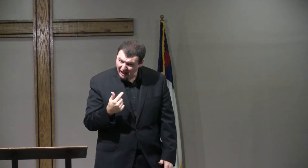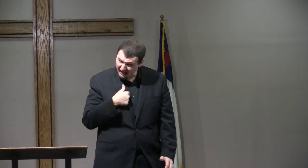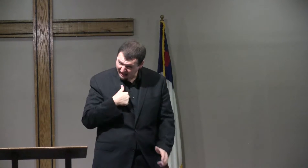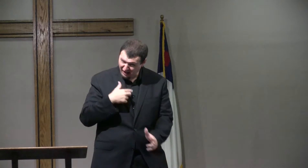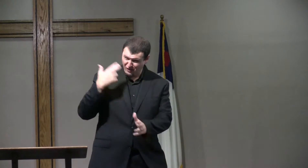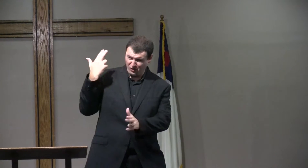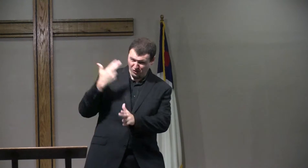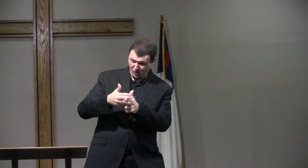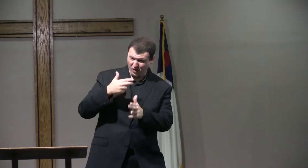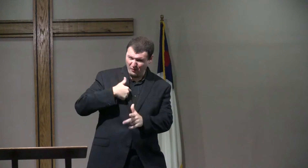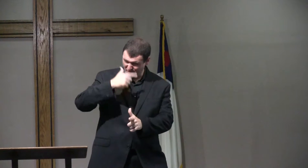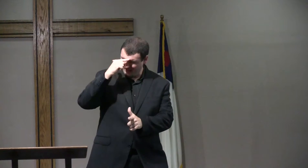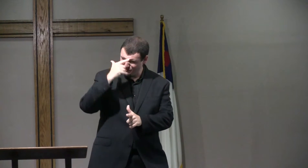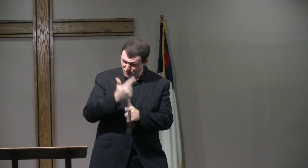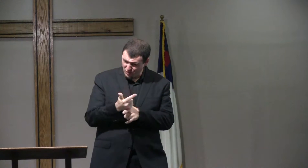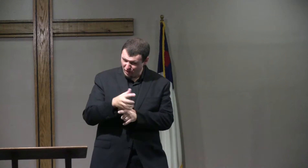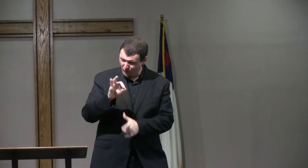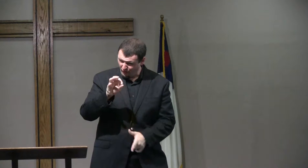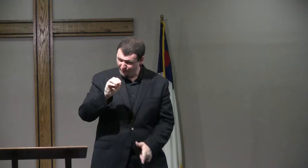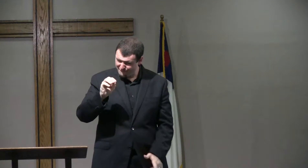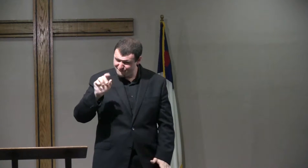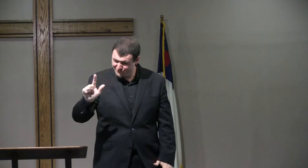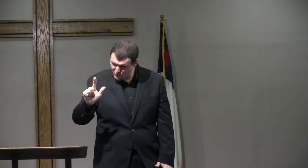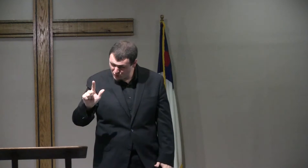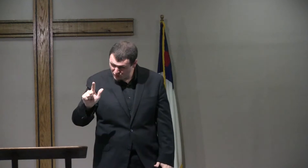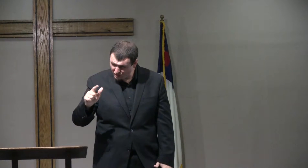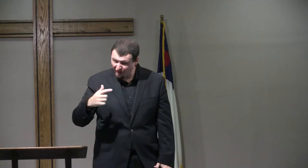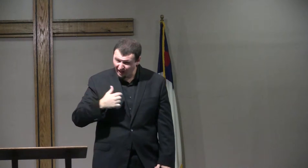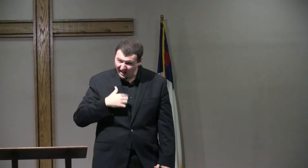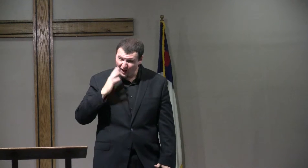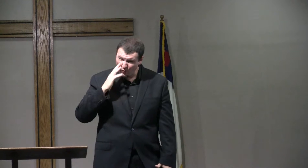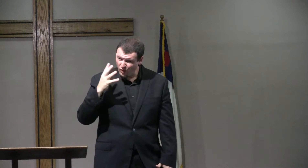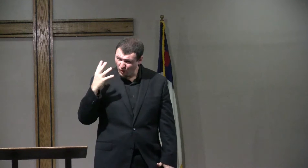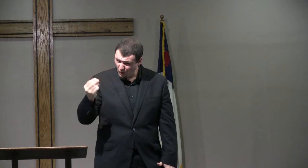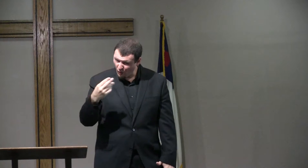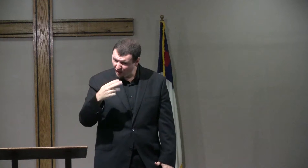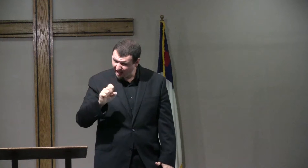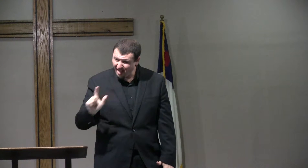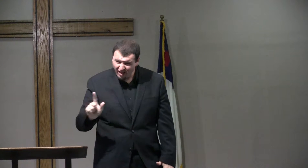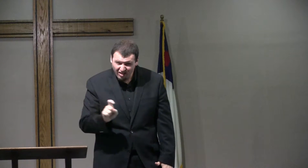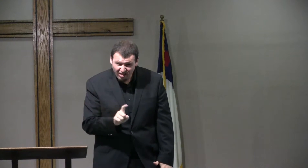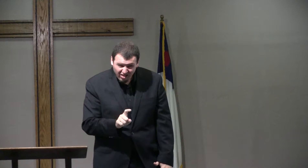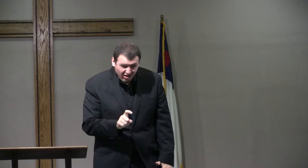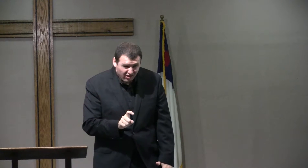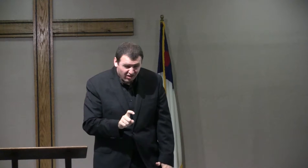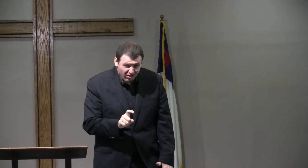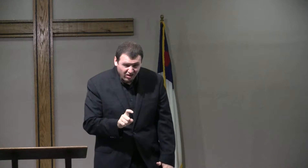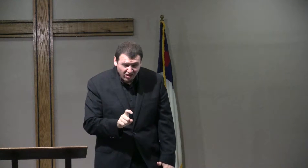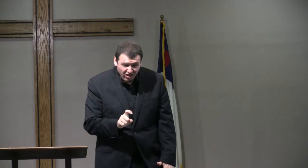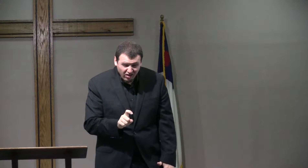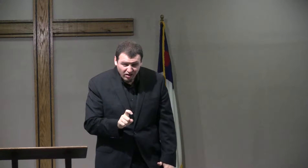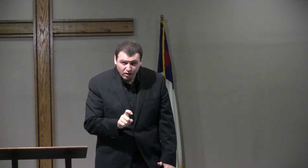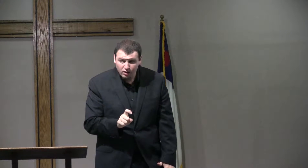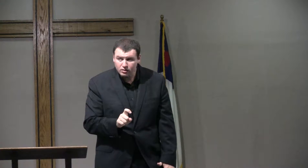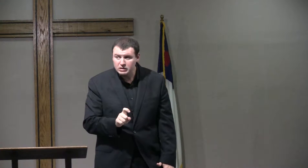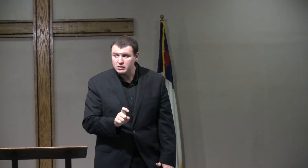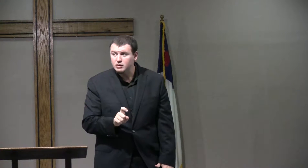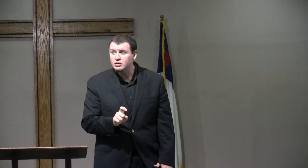Okay, so if I tell my brother, you're a fool, does that mean I'm going to hell?